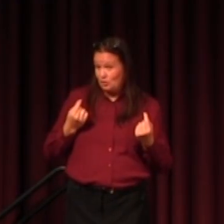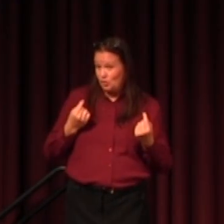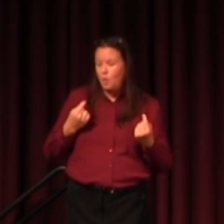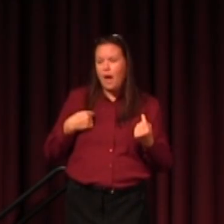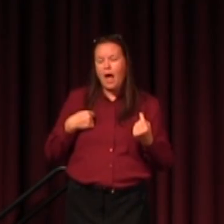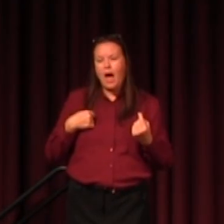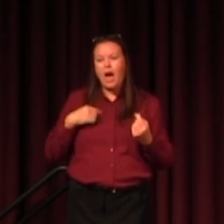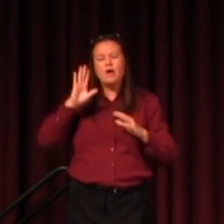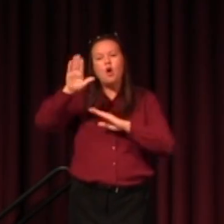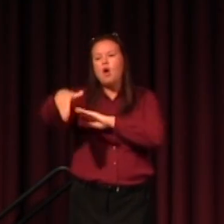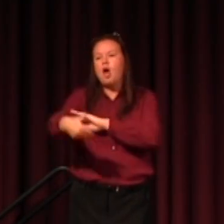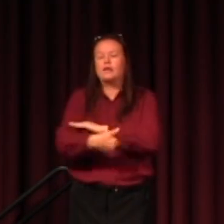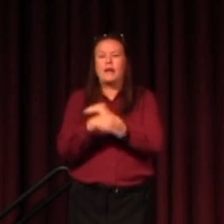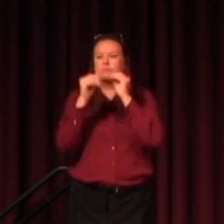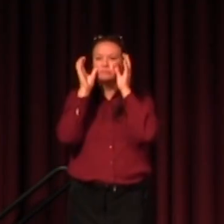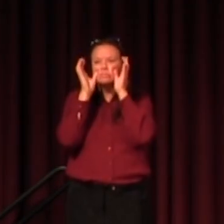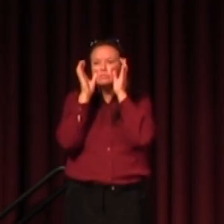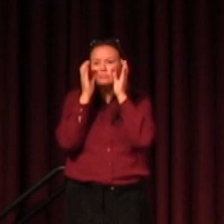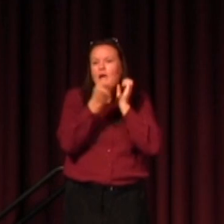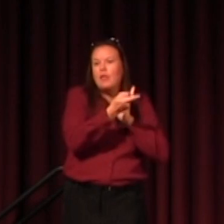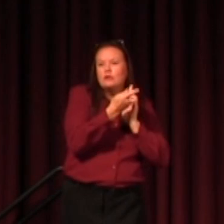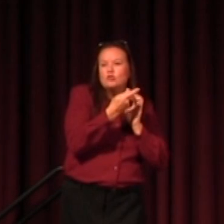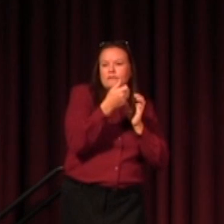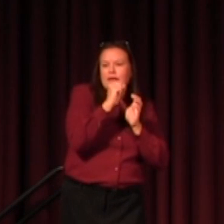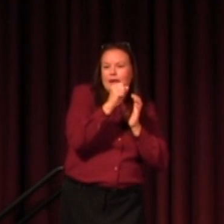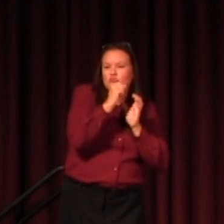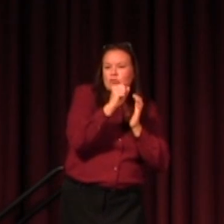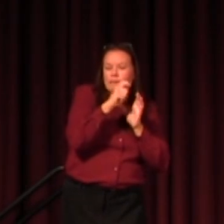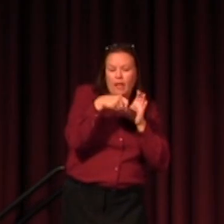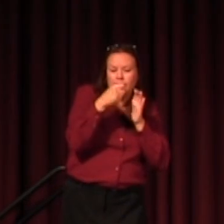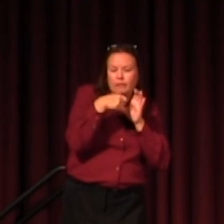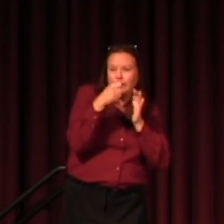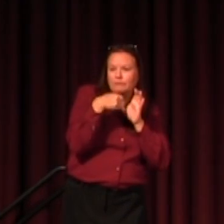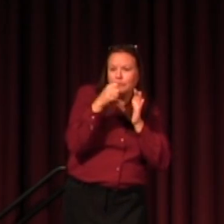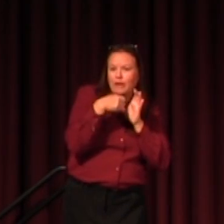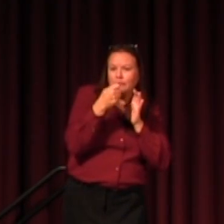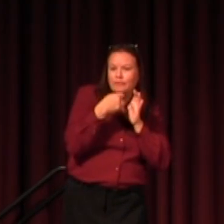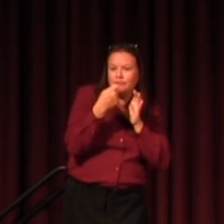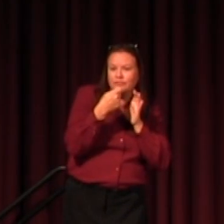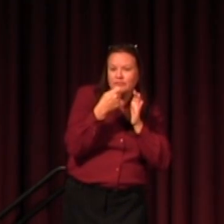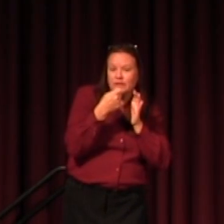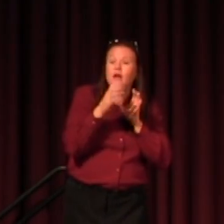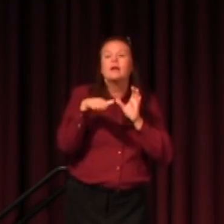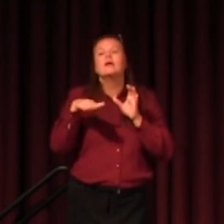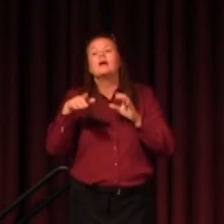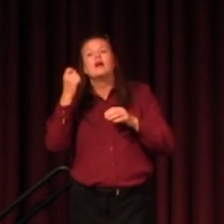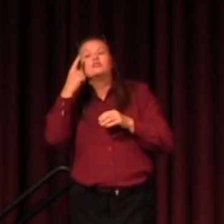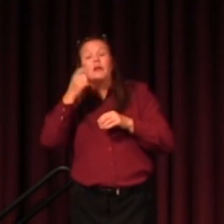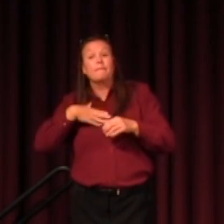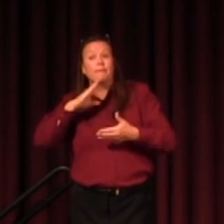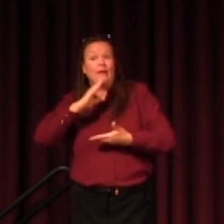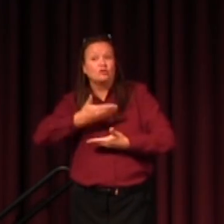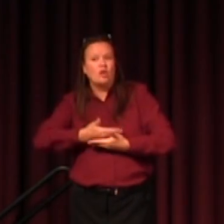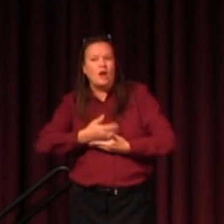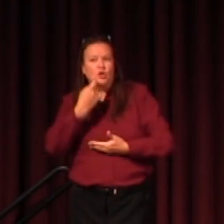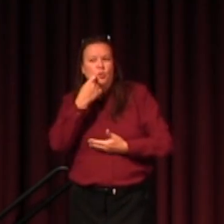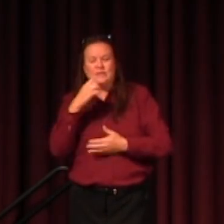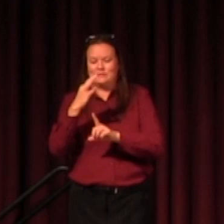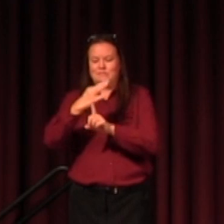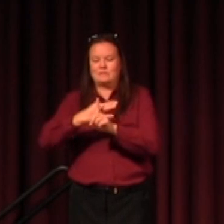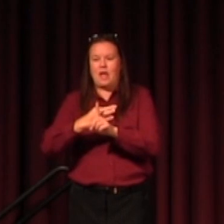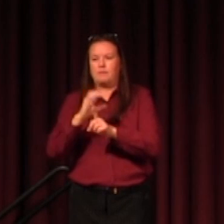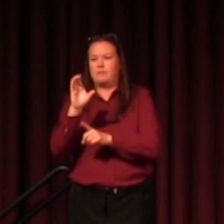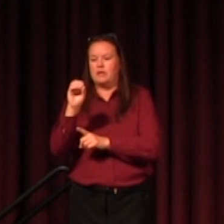Like, that's our part of our relationship. Even when she was, like, far off, she just spent 9 months in Costa Rica. Like, we're